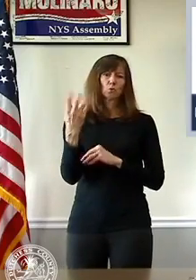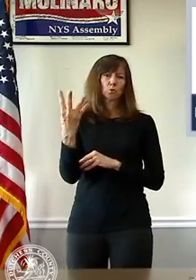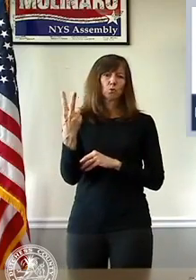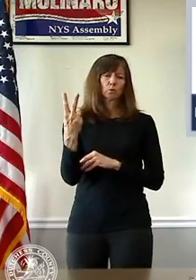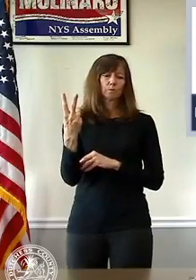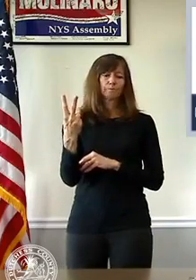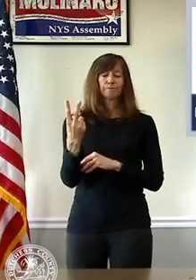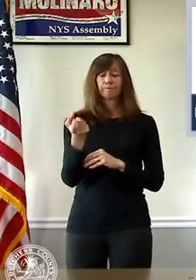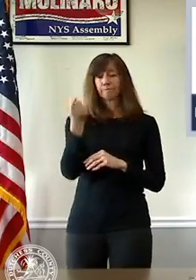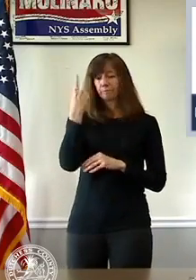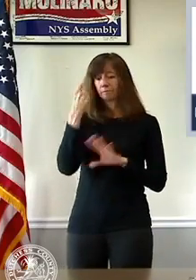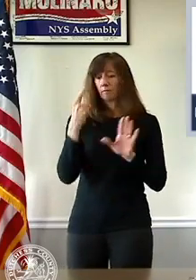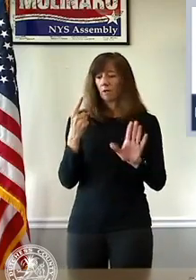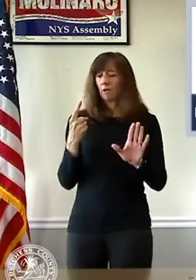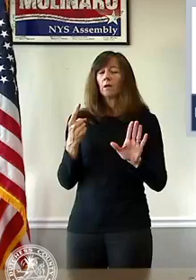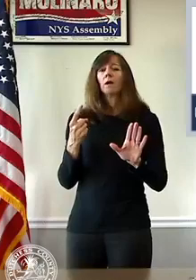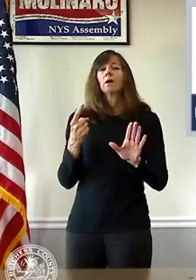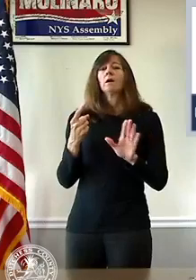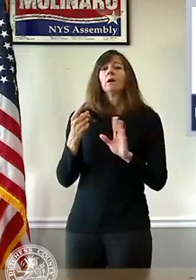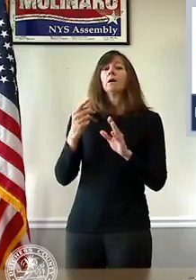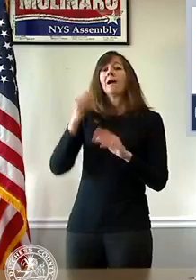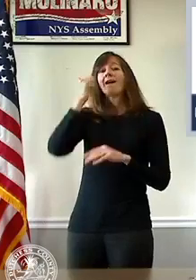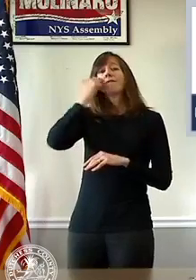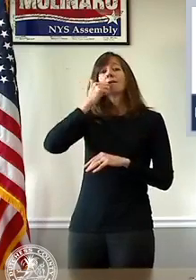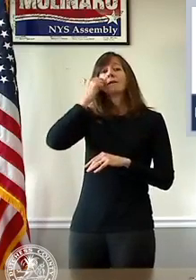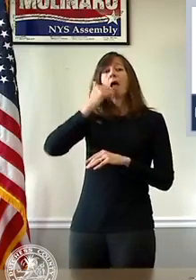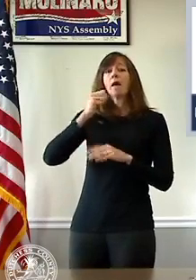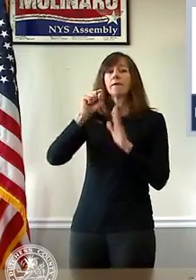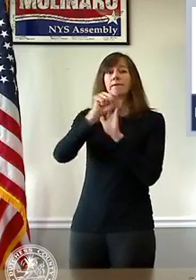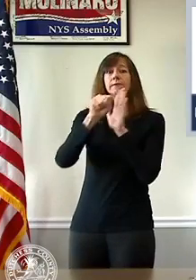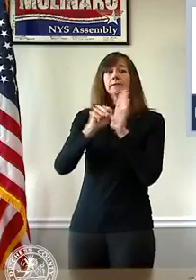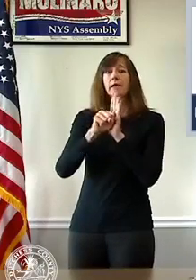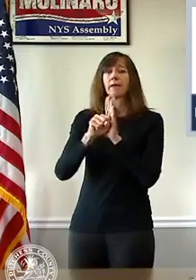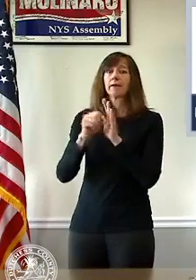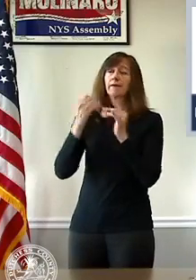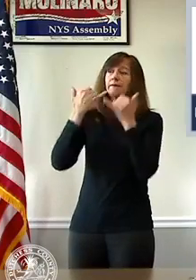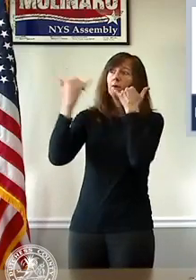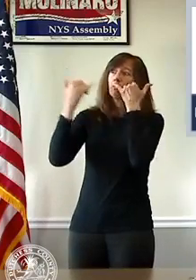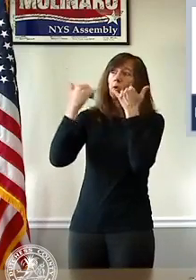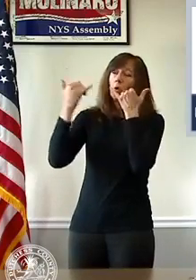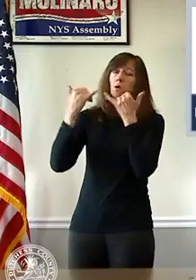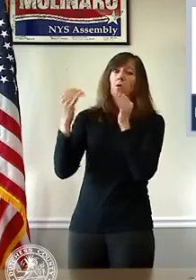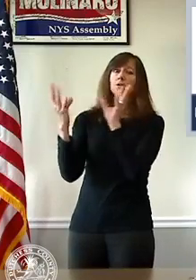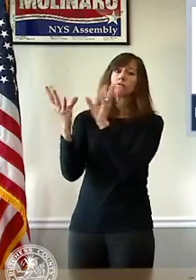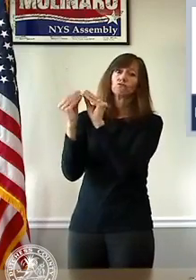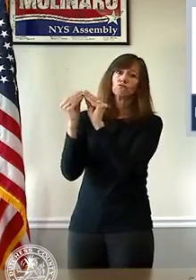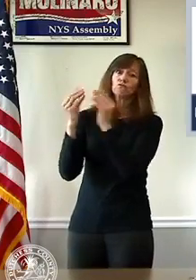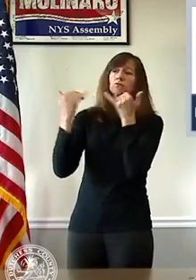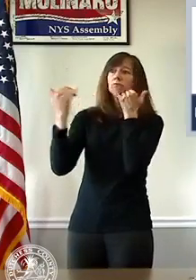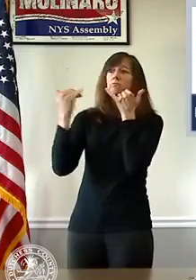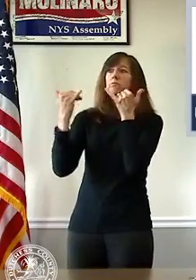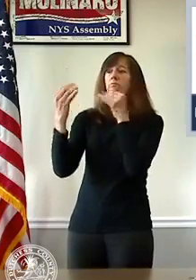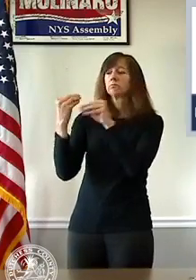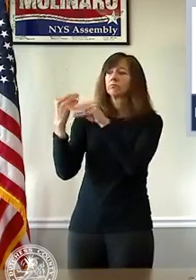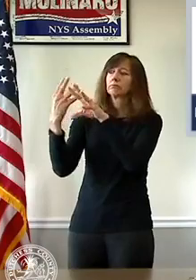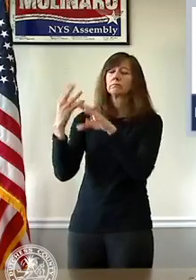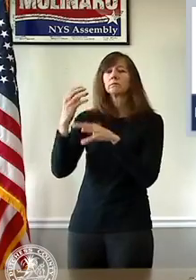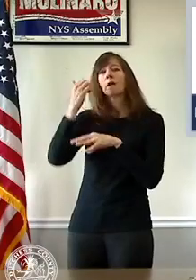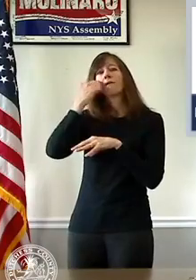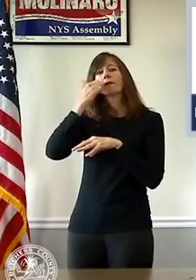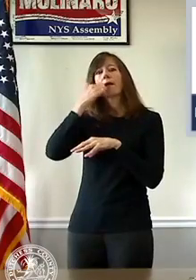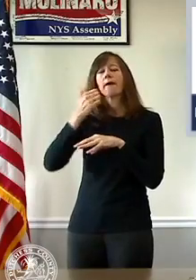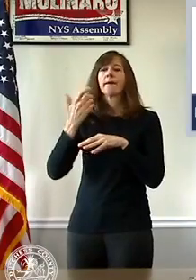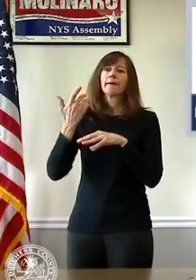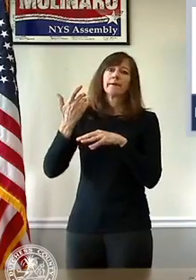calls. I'll be candid, they're not the most productive use of our time, but we're on these daily phone calls with staff at the governor's